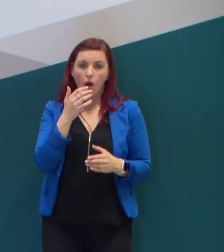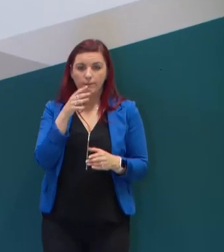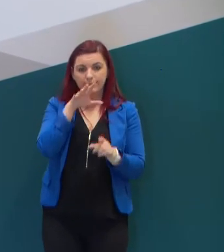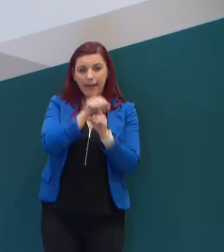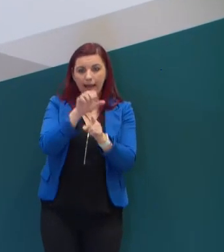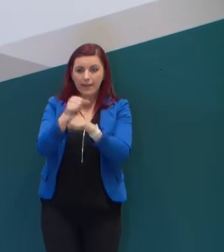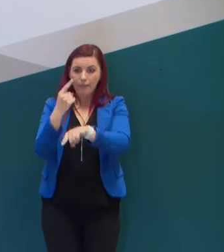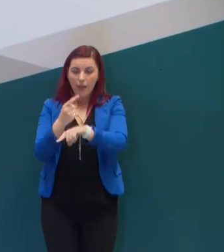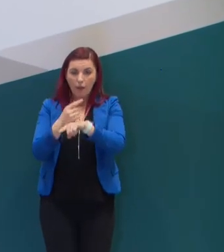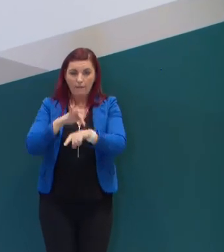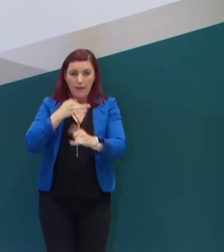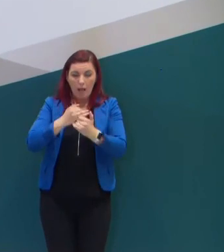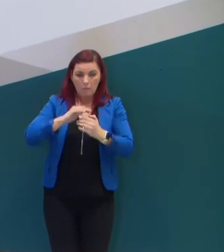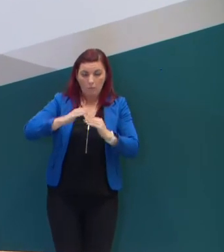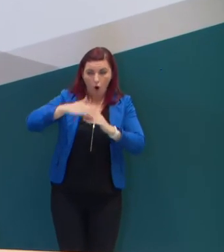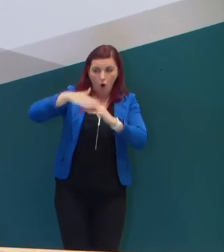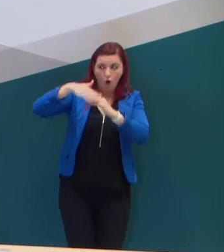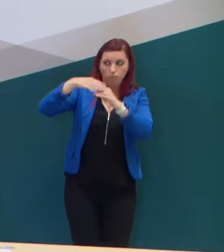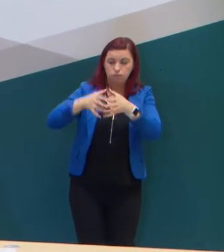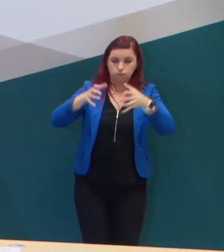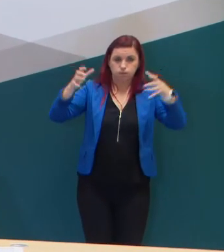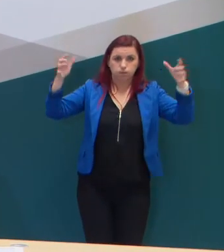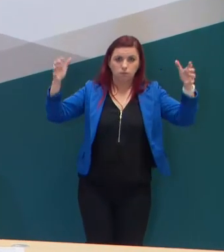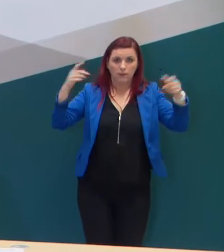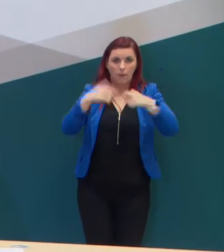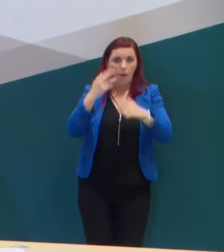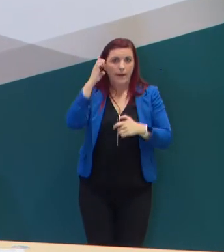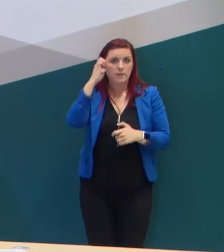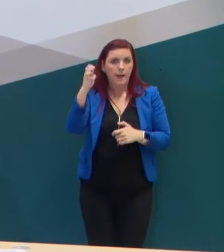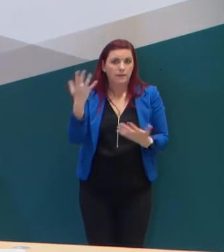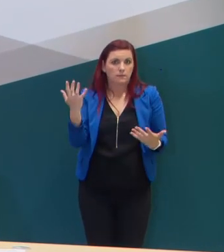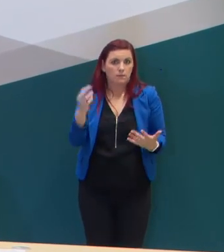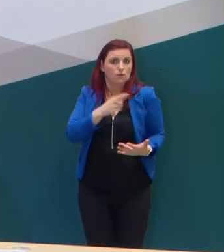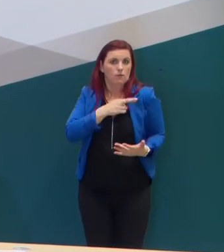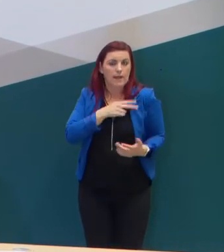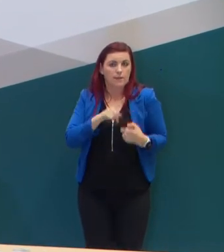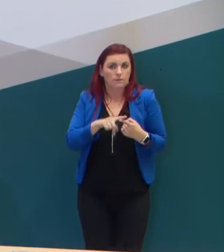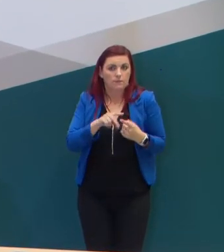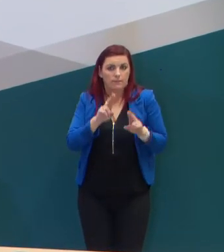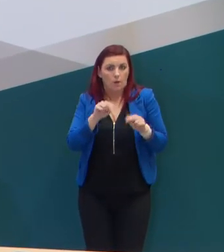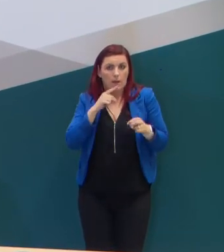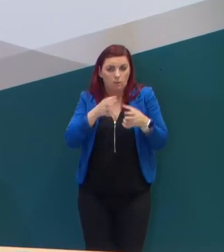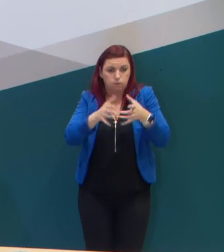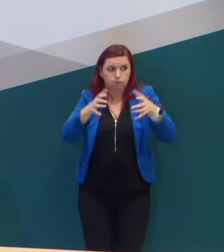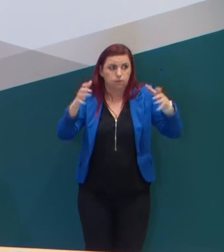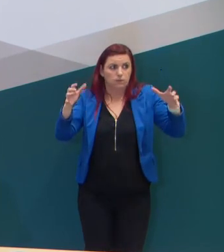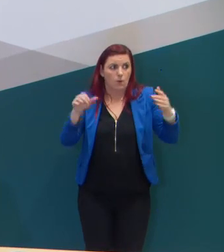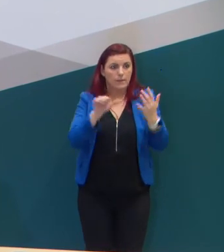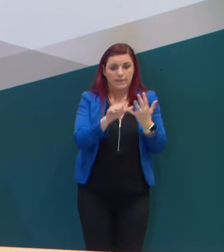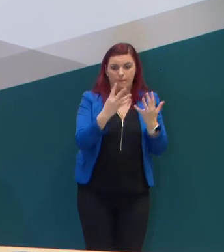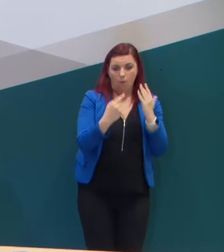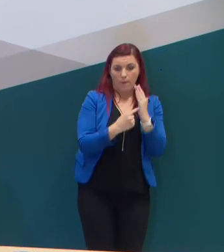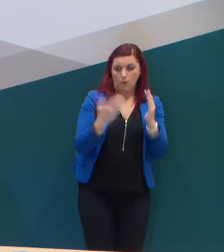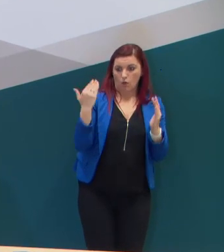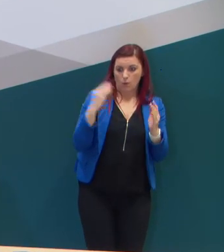10 times. The reality is the number of cases could be 10 times what the actual number is in Italy. So 64,000 earlier